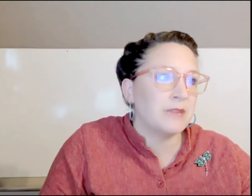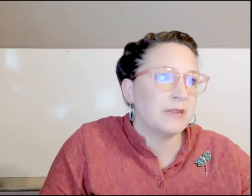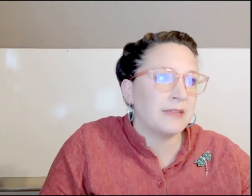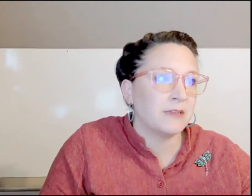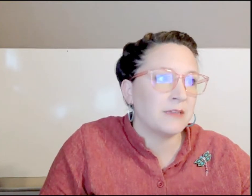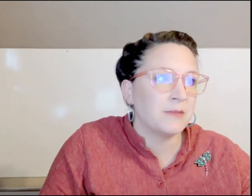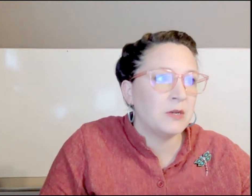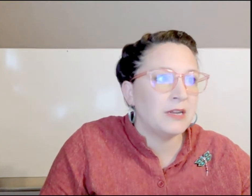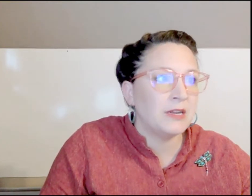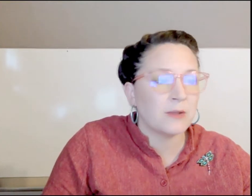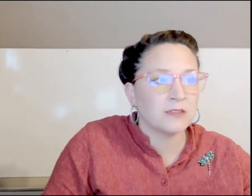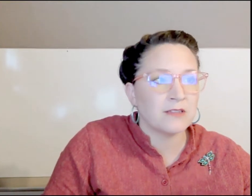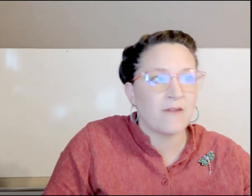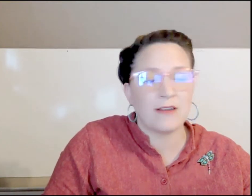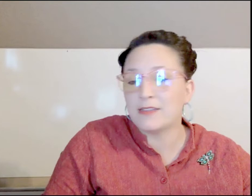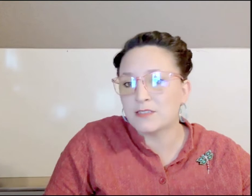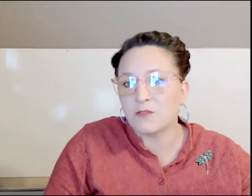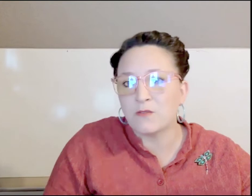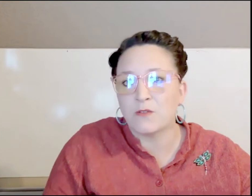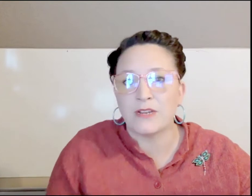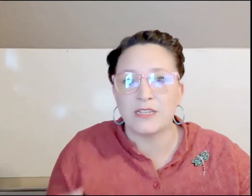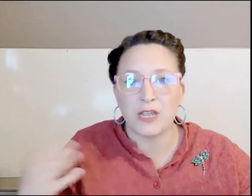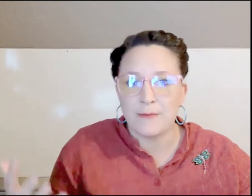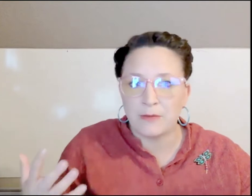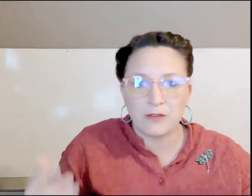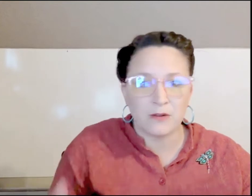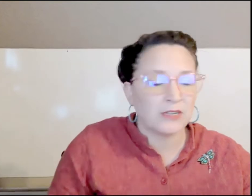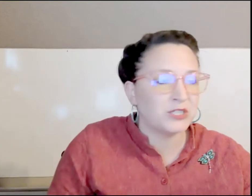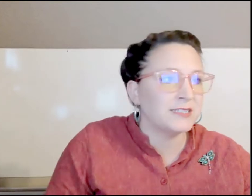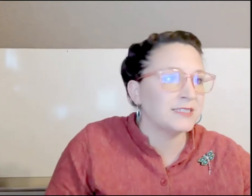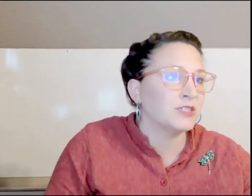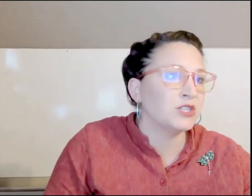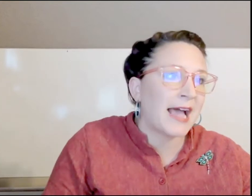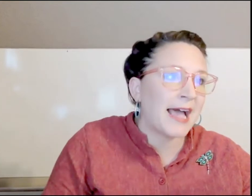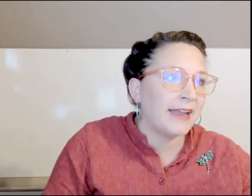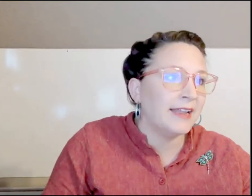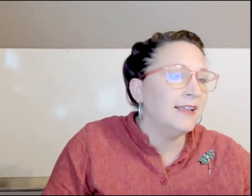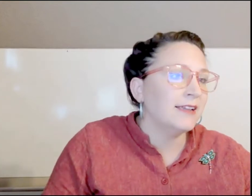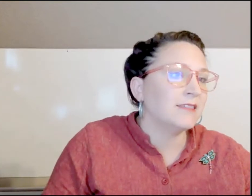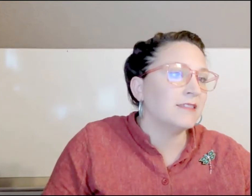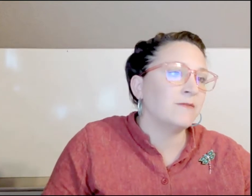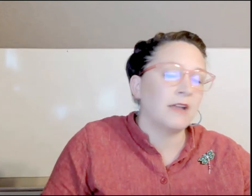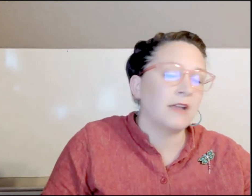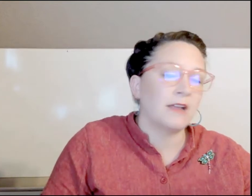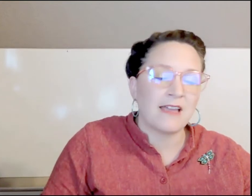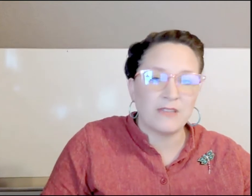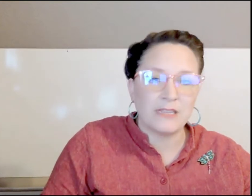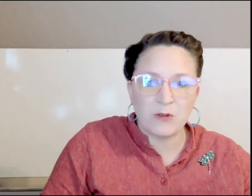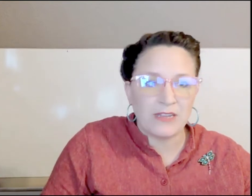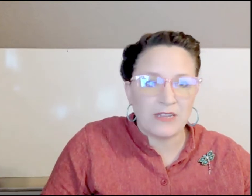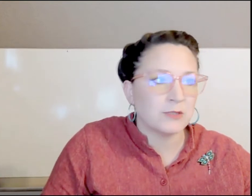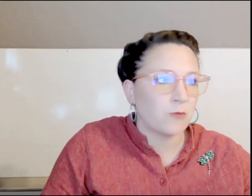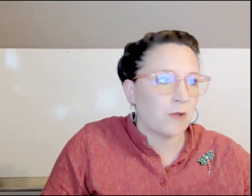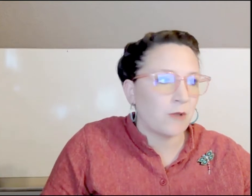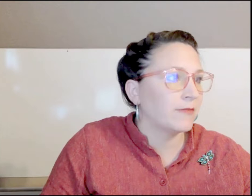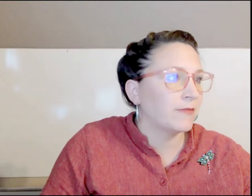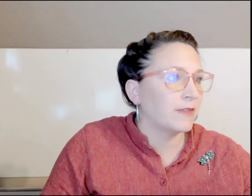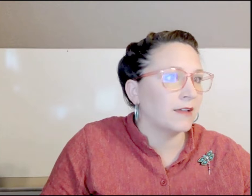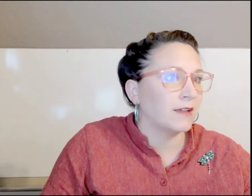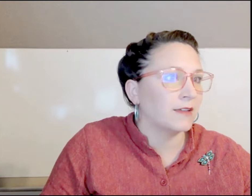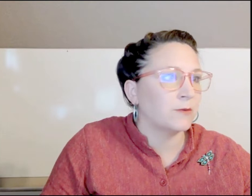questions submitted by the community as well as the live audience. So feel free to chime in with your questions and chat in the live Facebook feed as